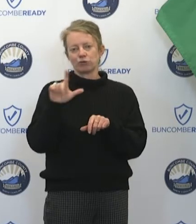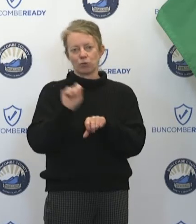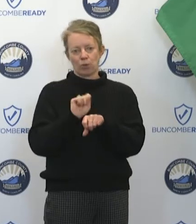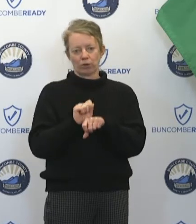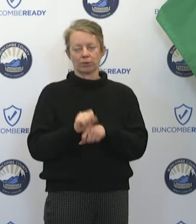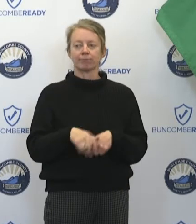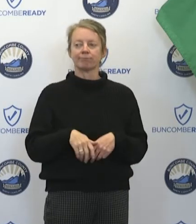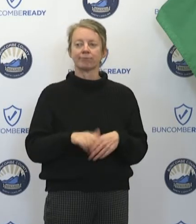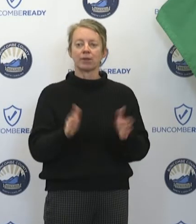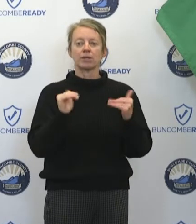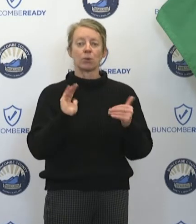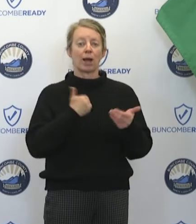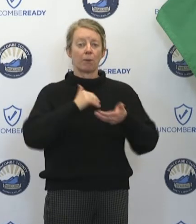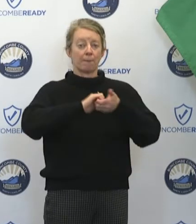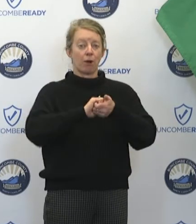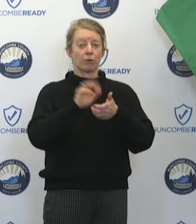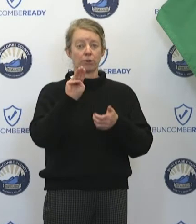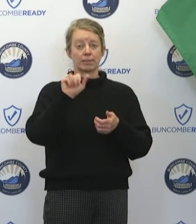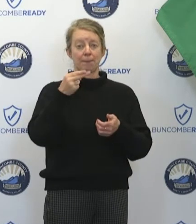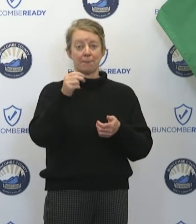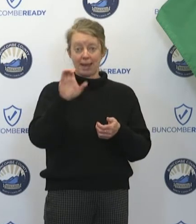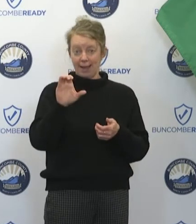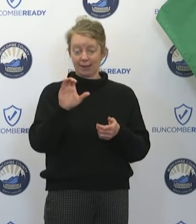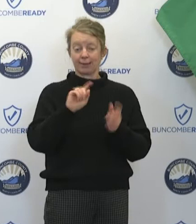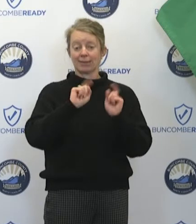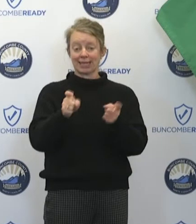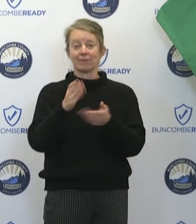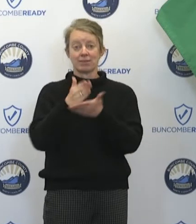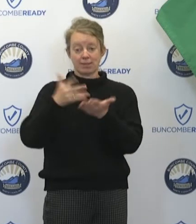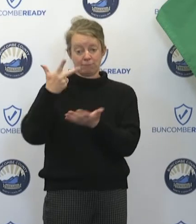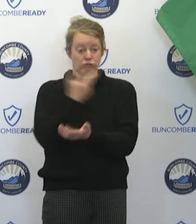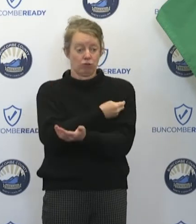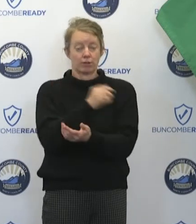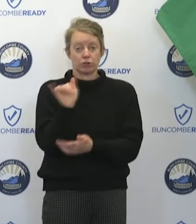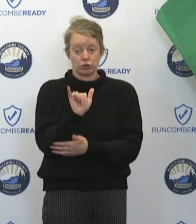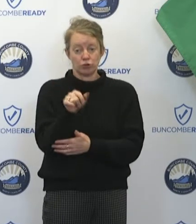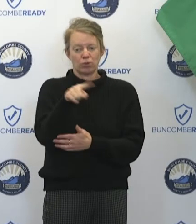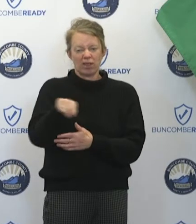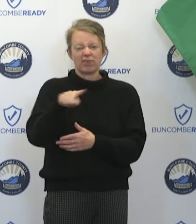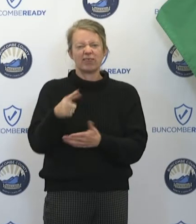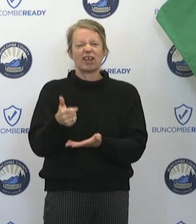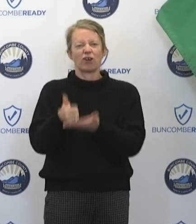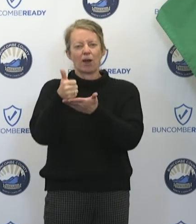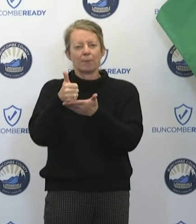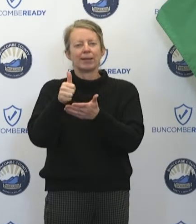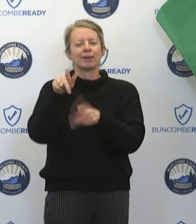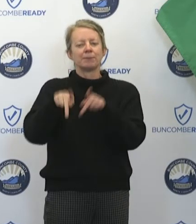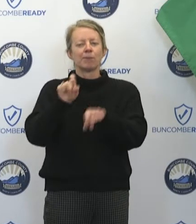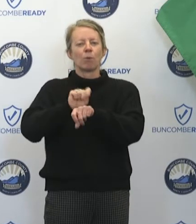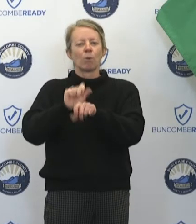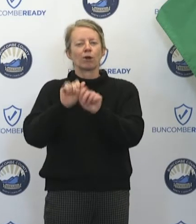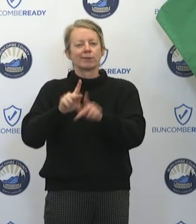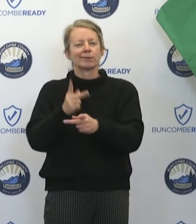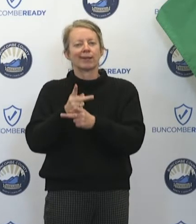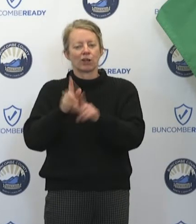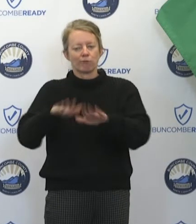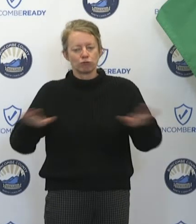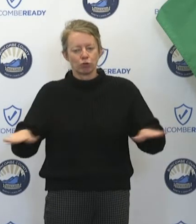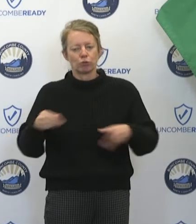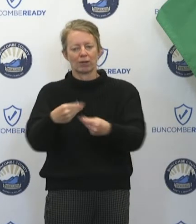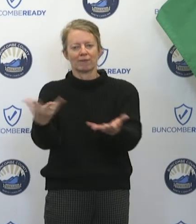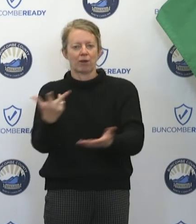week, and with part of their allocation will be assisting in vaccinating child care facility staff as part of Group 3 beginning this